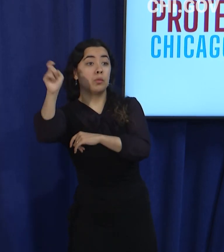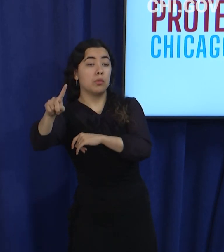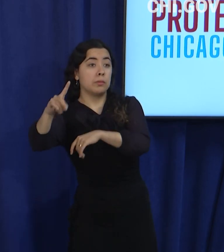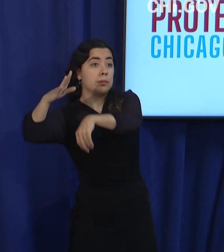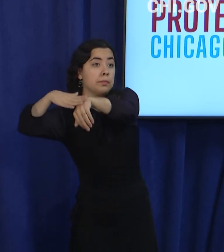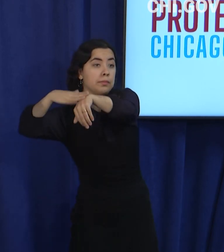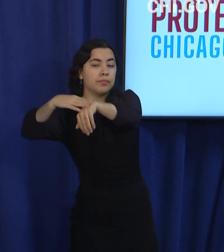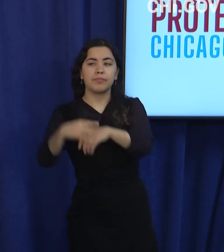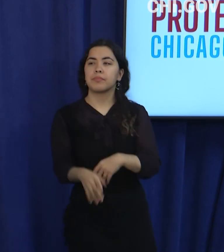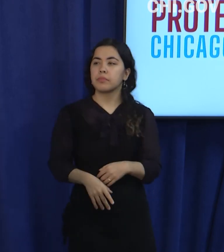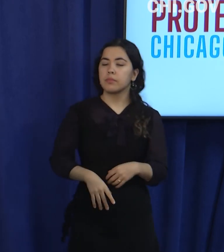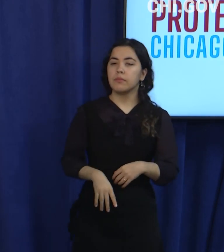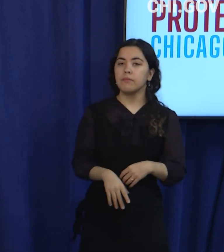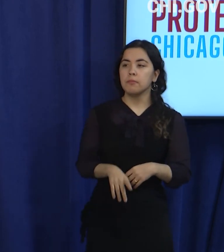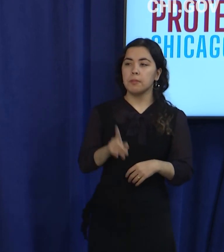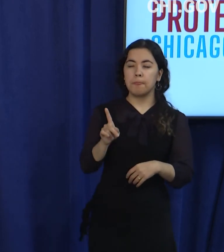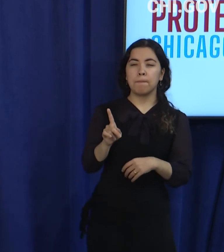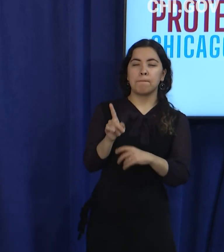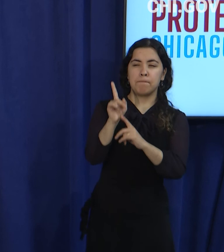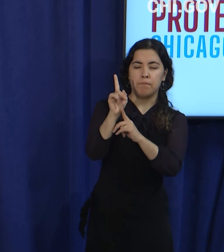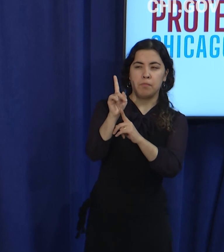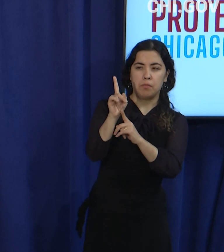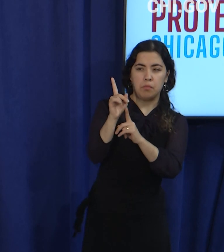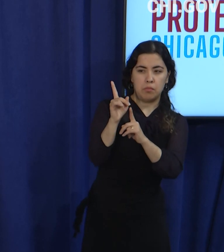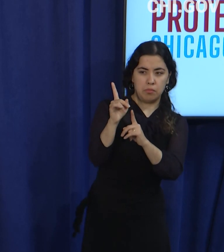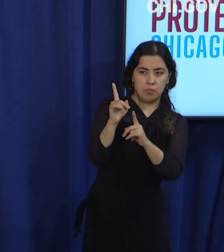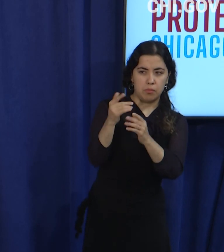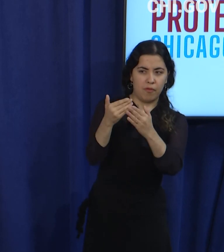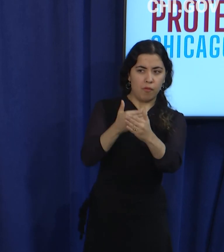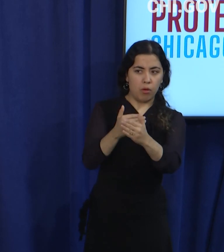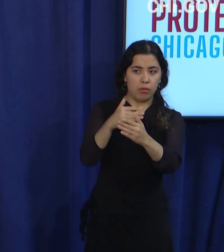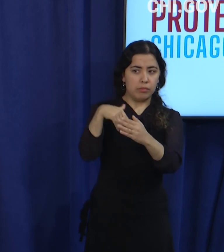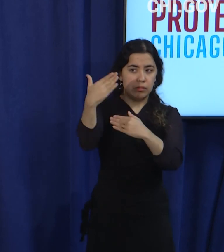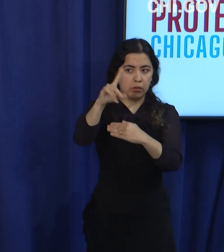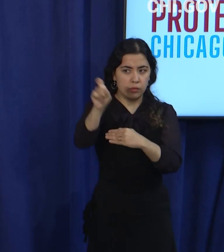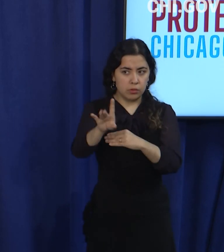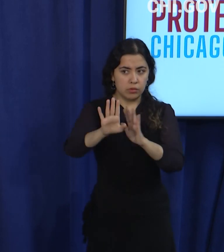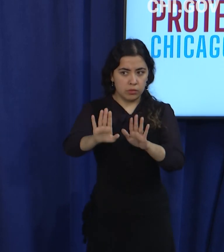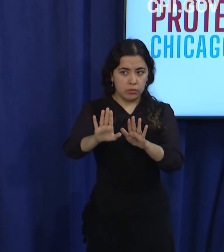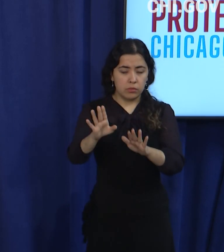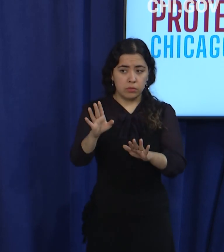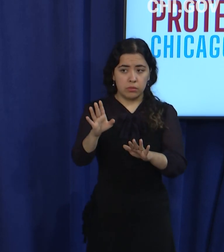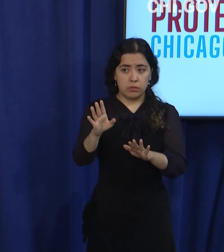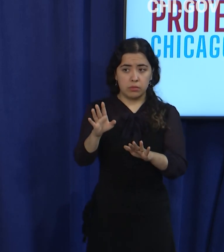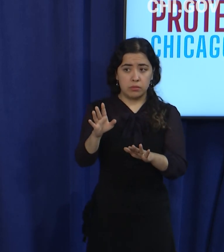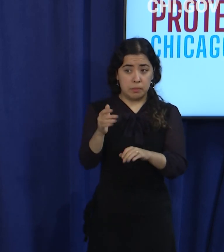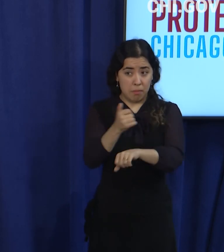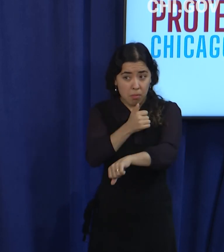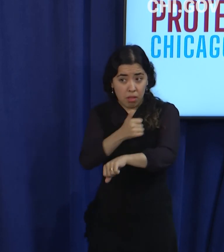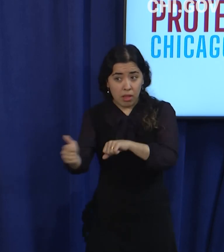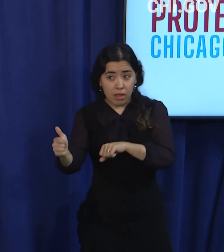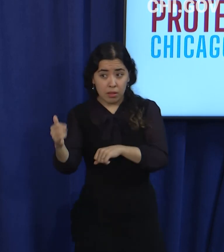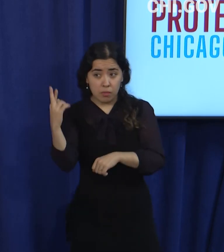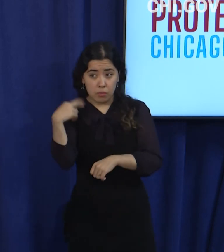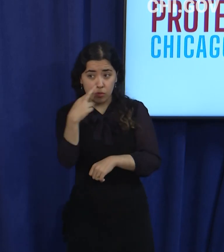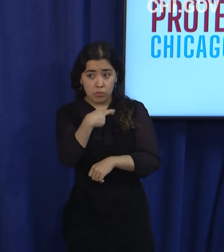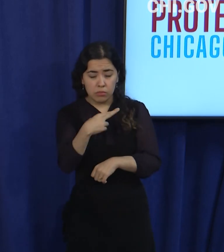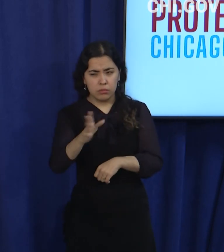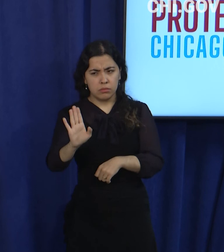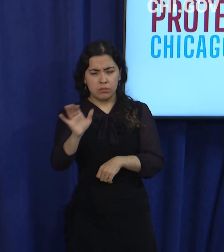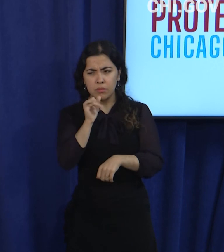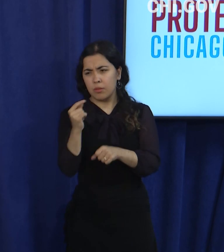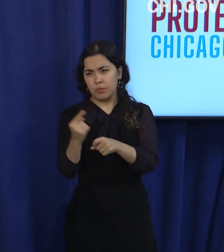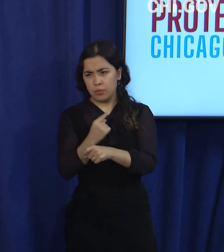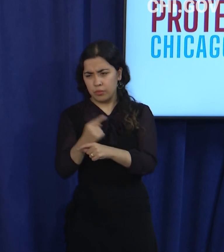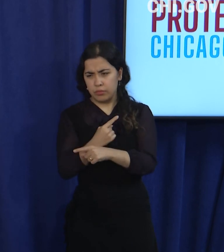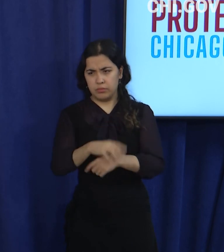me just put a little finer point on that. We should not be blaming restaurants. That's not appropriate. It's